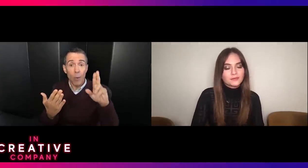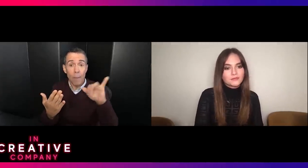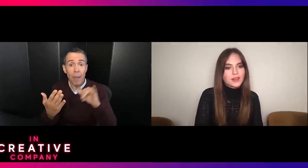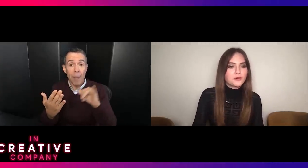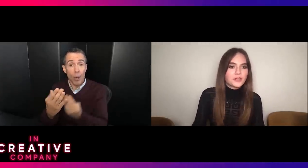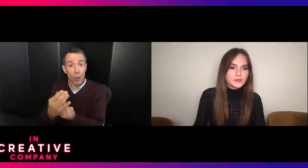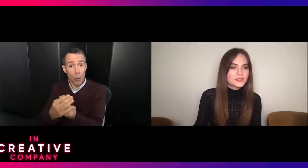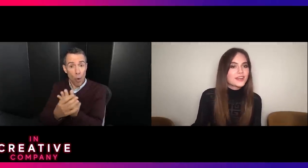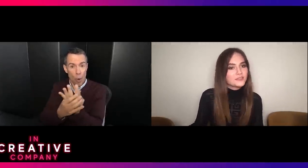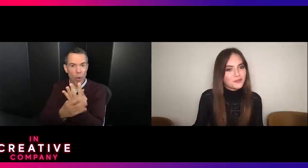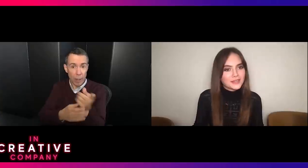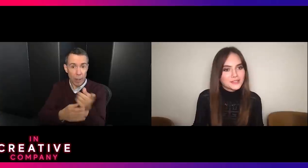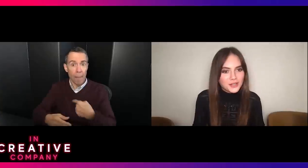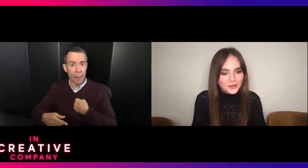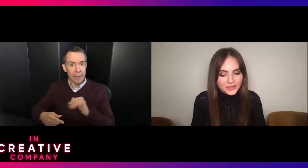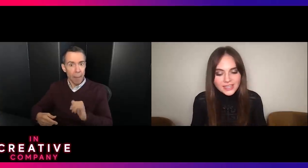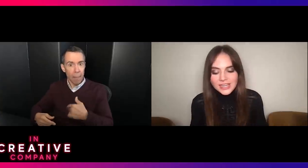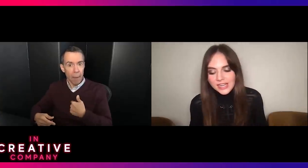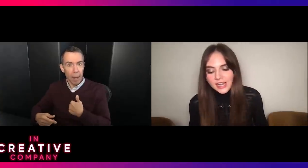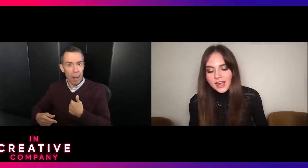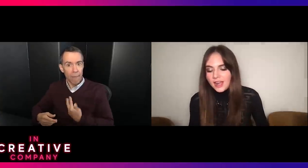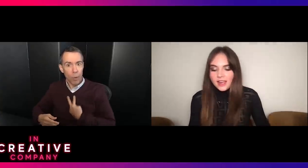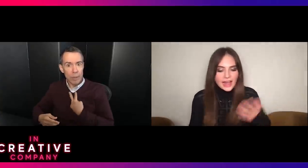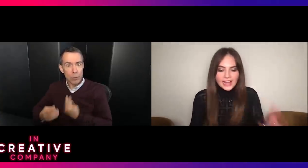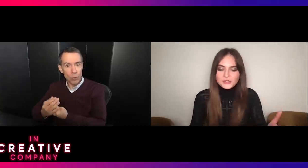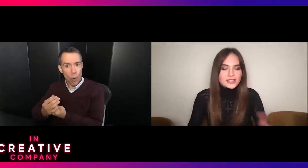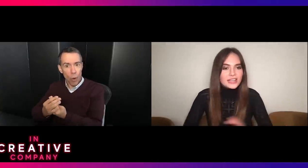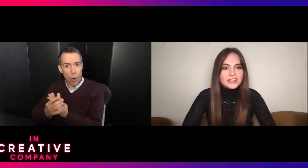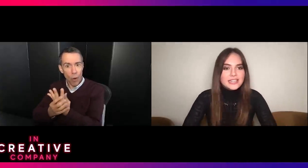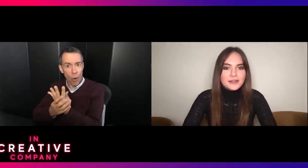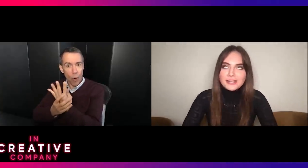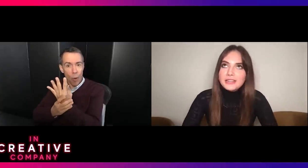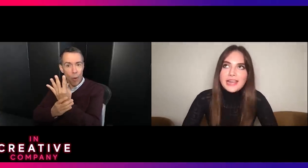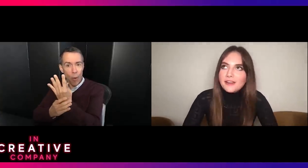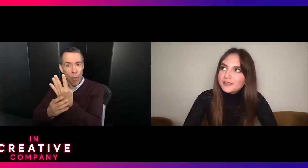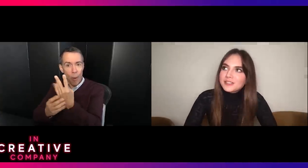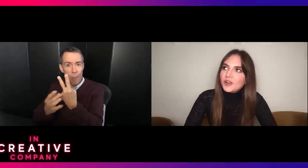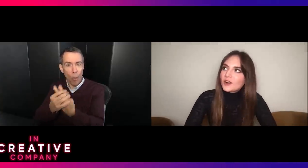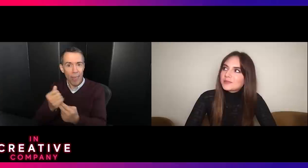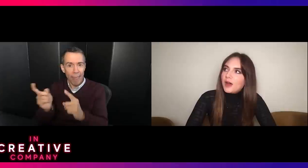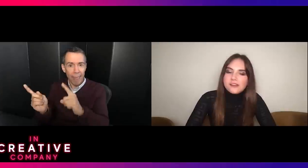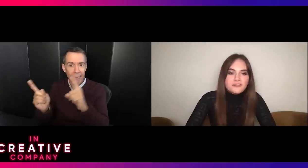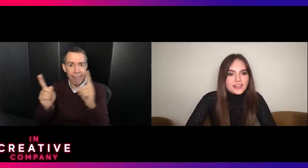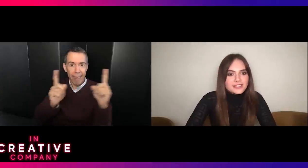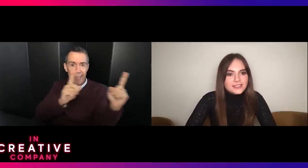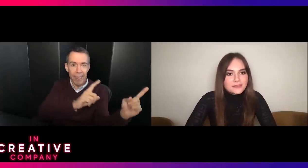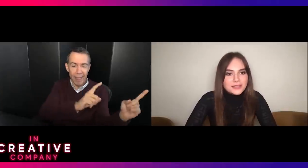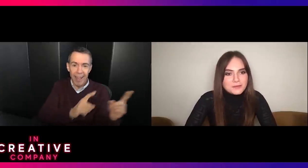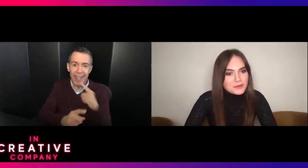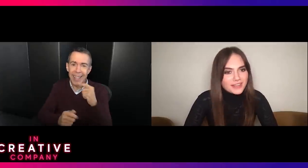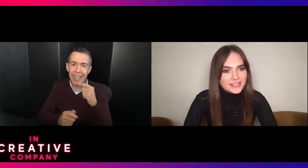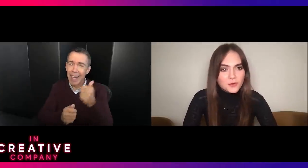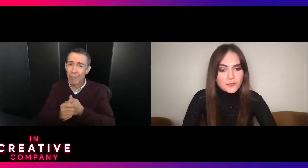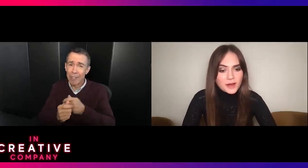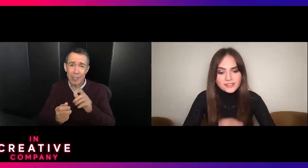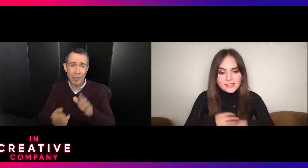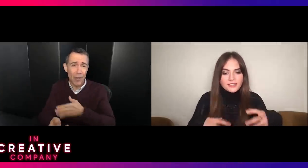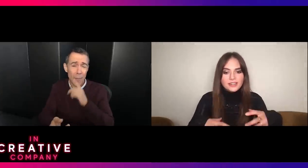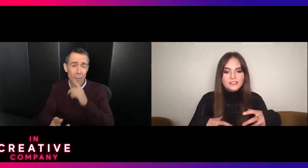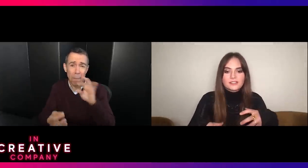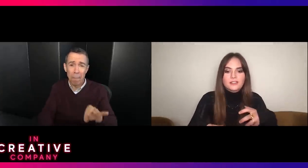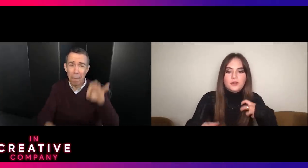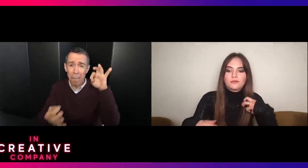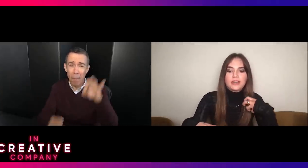was growing, my voice was kind of growing too. And as you said, the lyrics, I think every song is perfect for this movie in its own way,